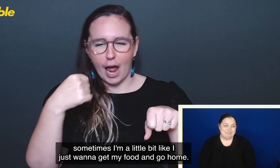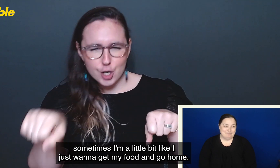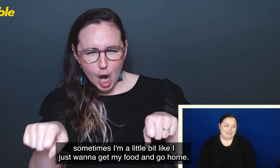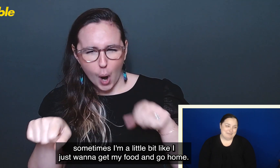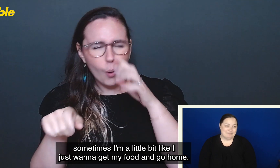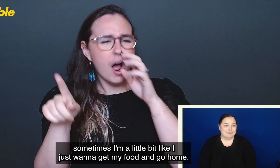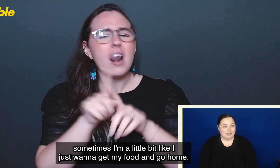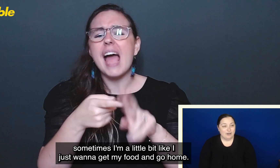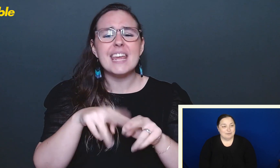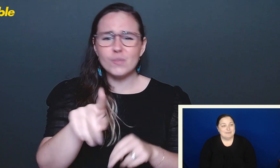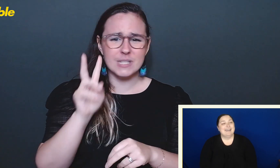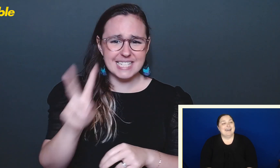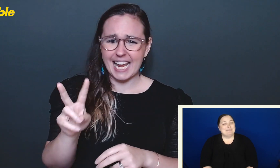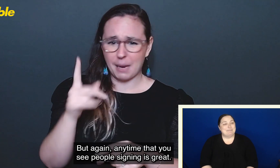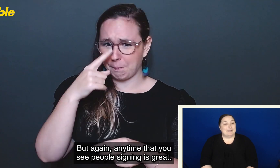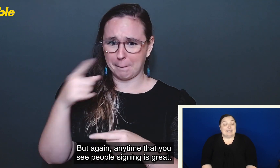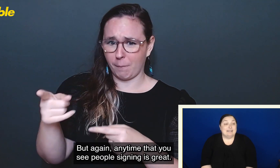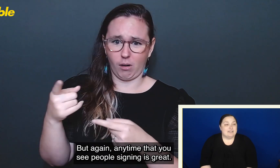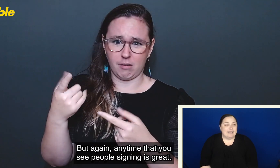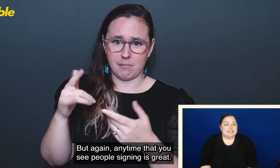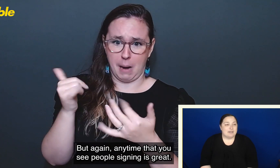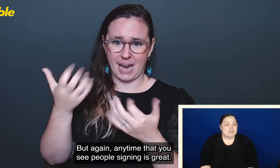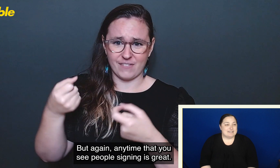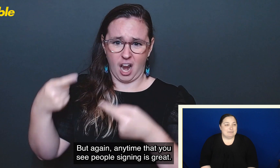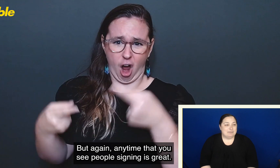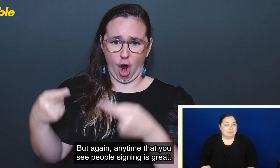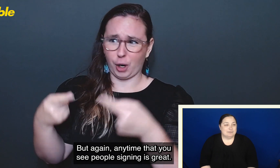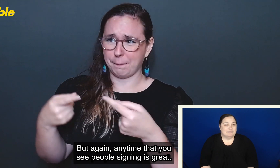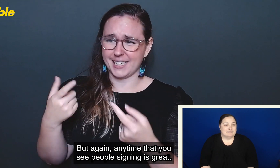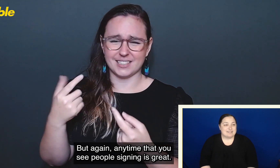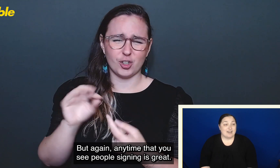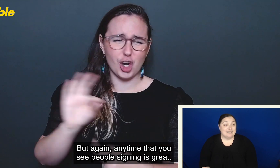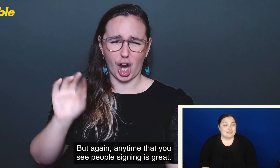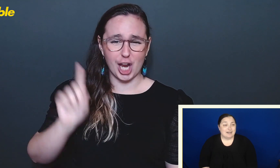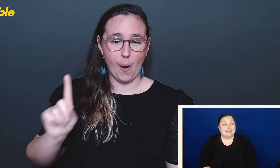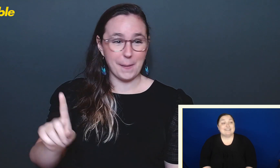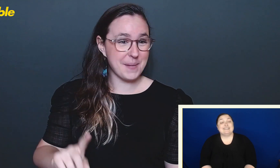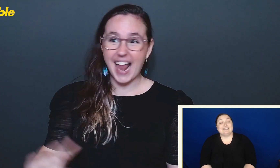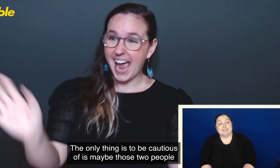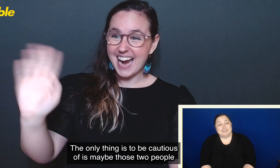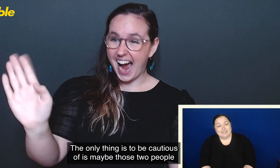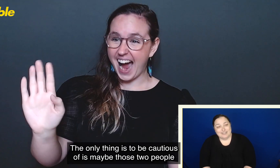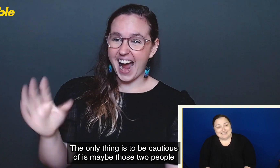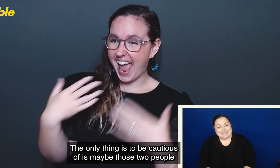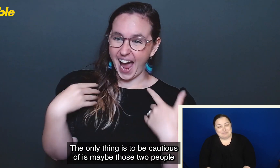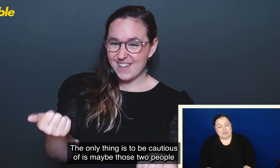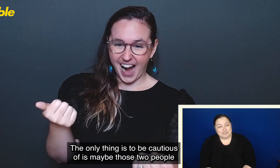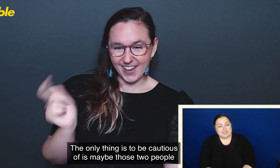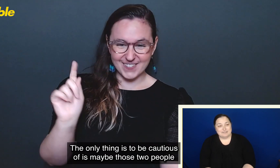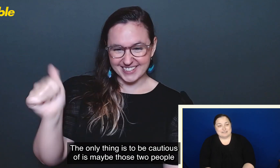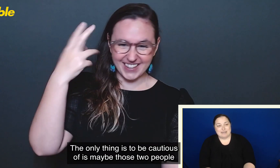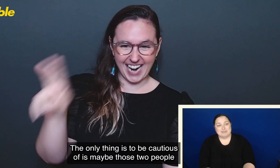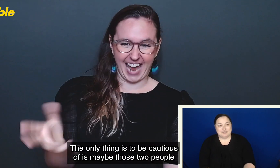want to get my food and go home. But again, anytime that you see people signing is great. The only thing is to be